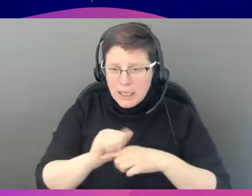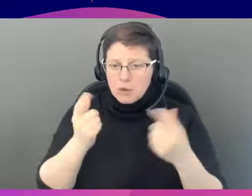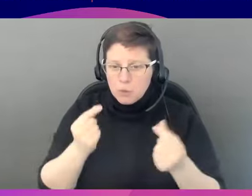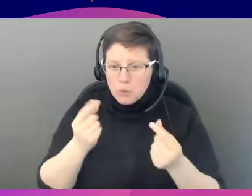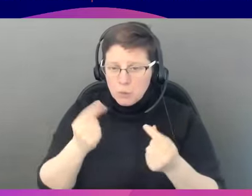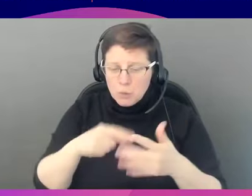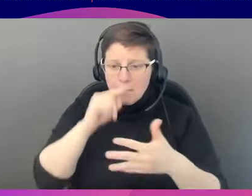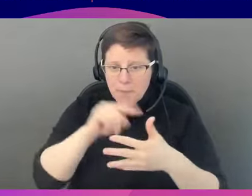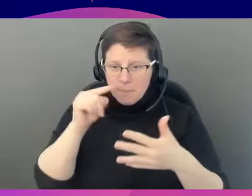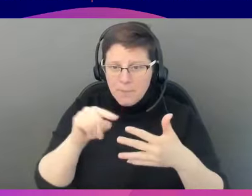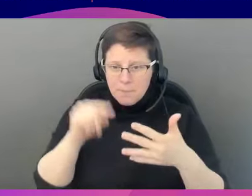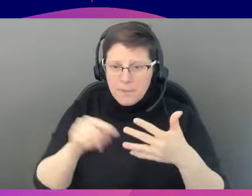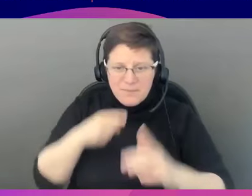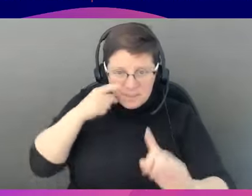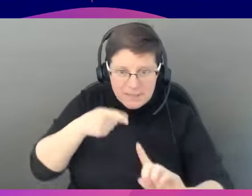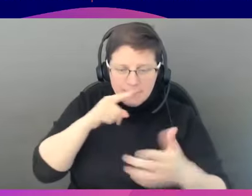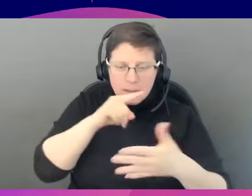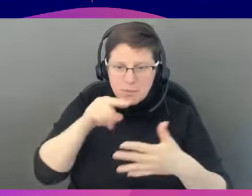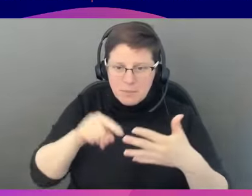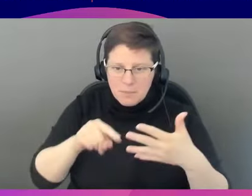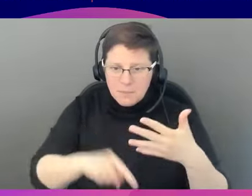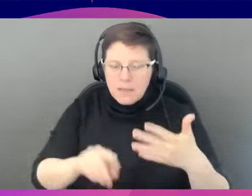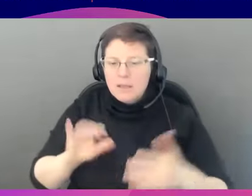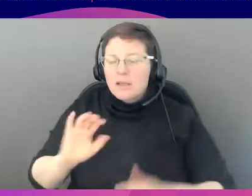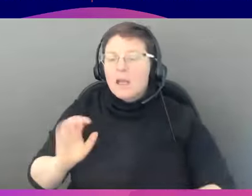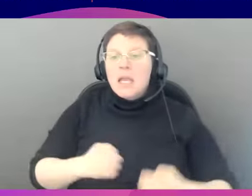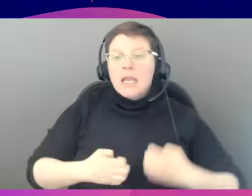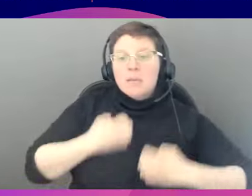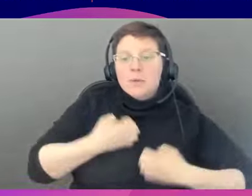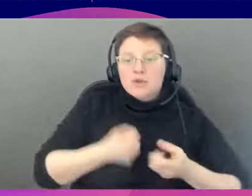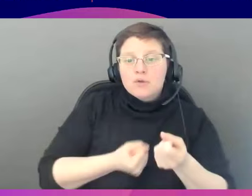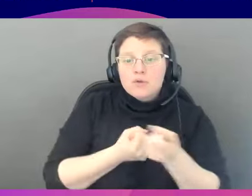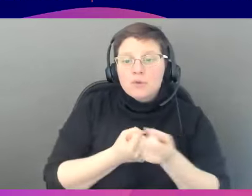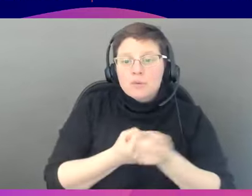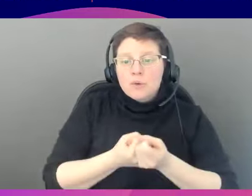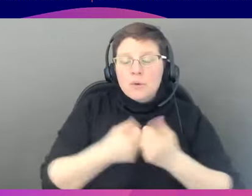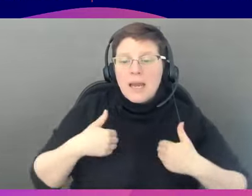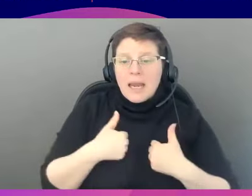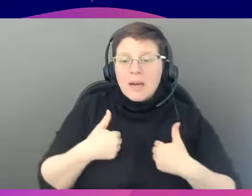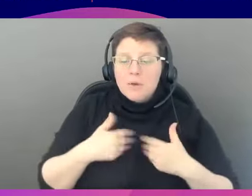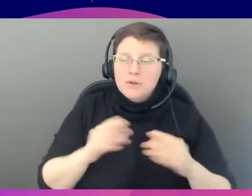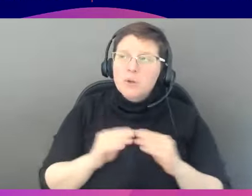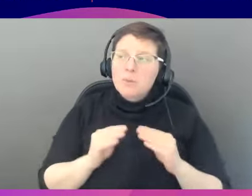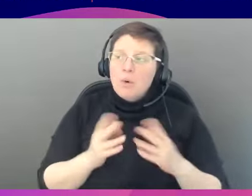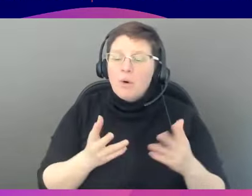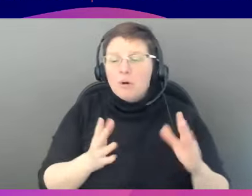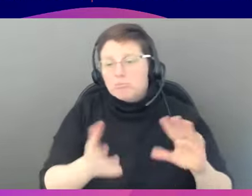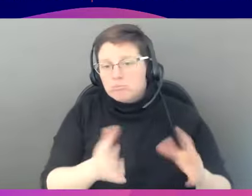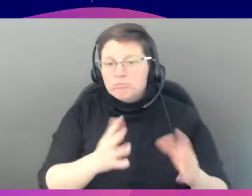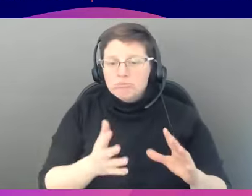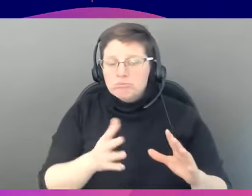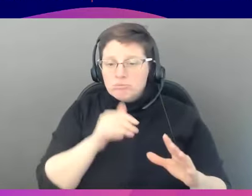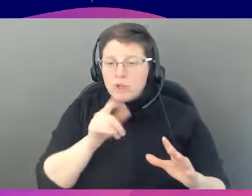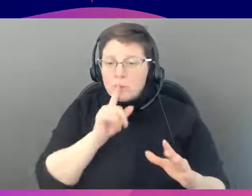specific tasks, and emotional support animals are more inherent in that they're